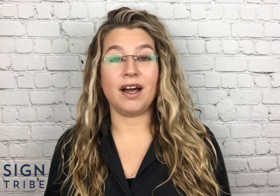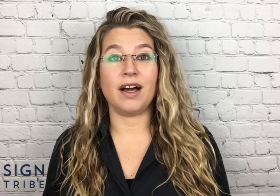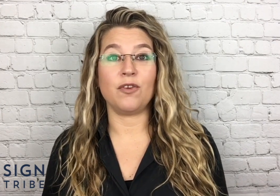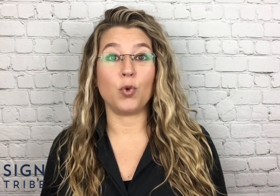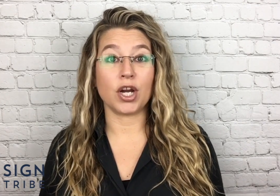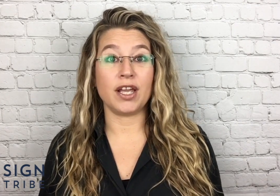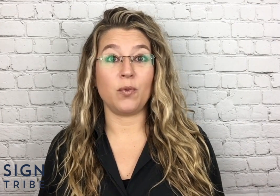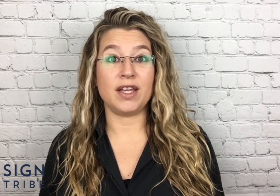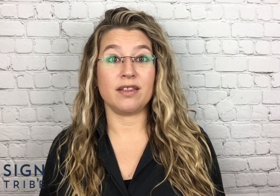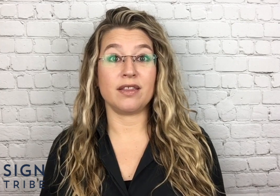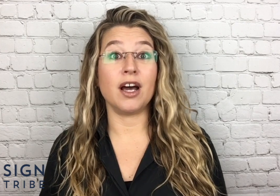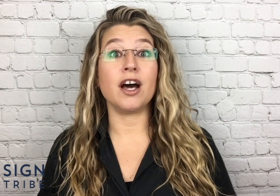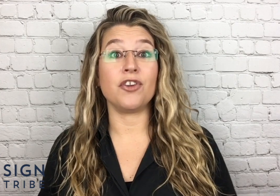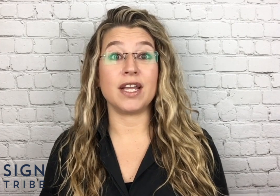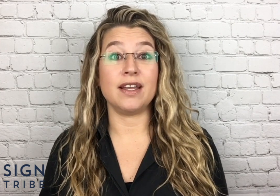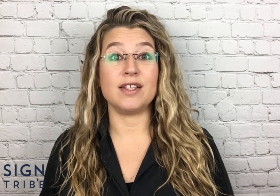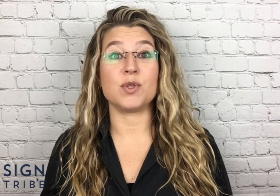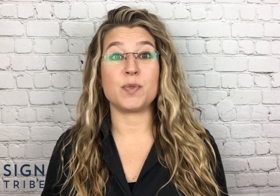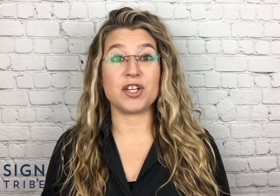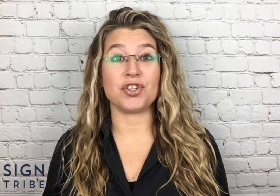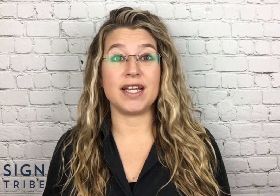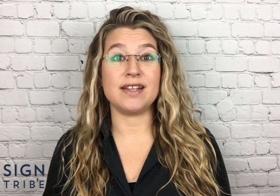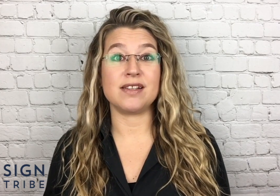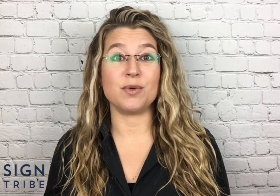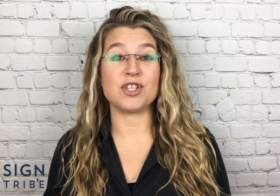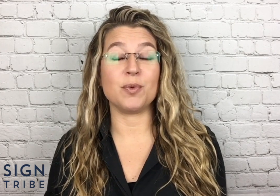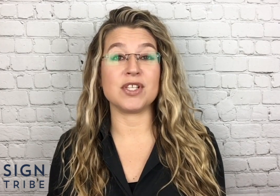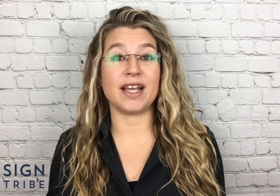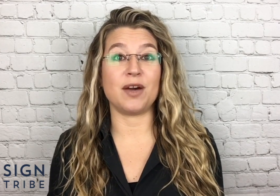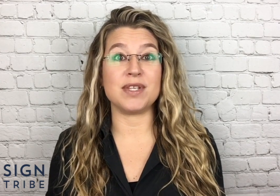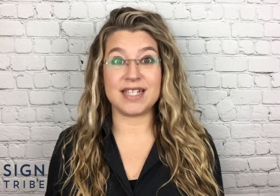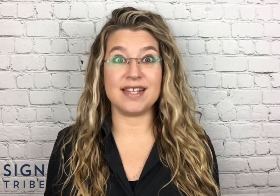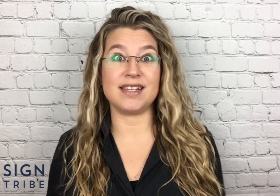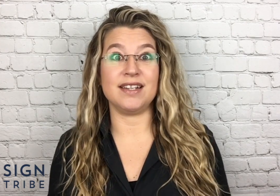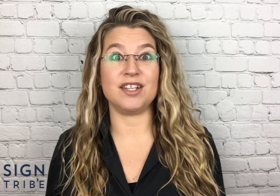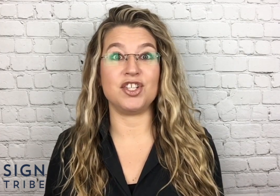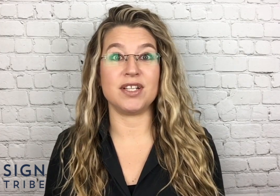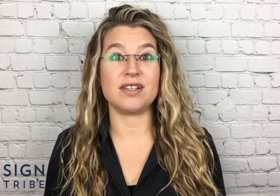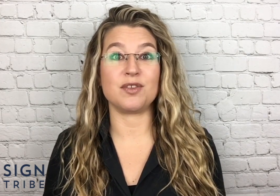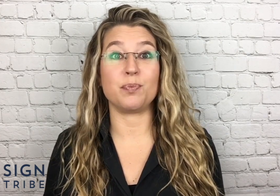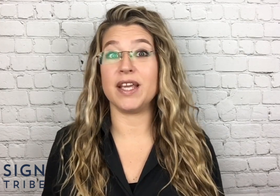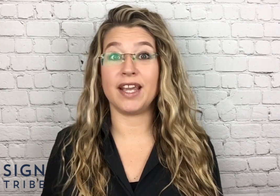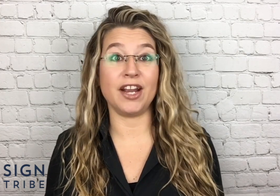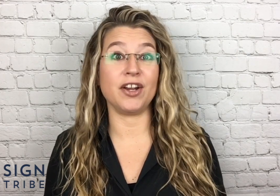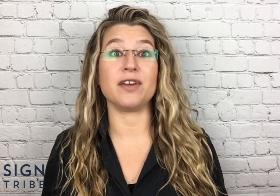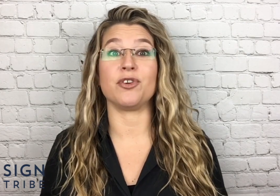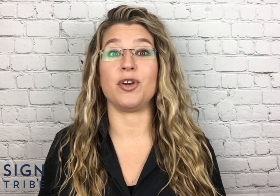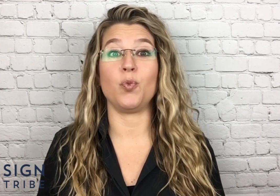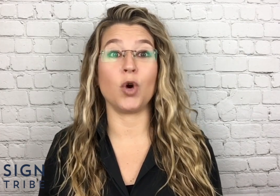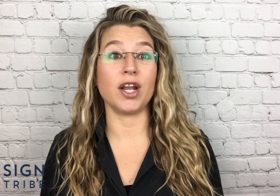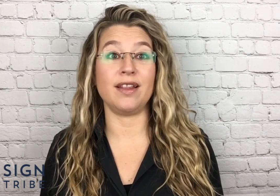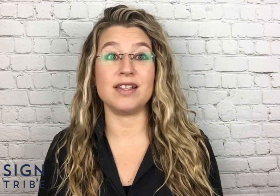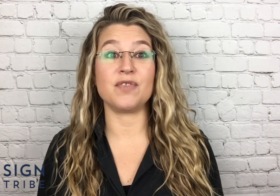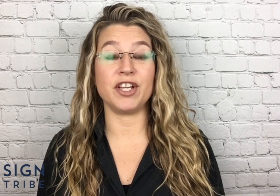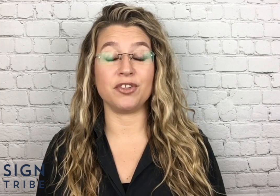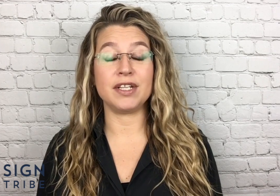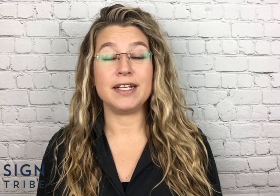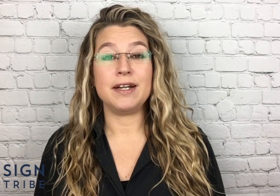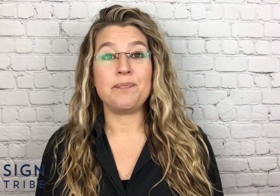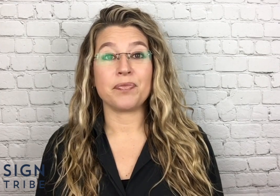of working with other kids with special needs. It was almost like I was destined to just be a caregiver and work in this field. I